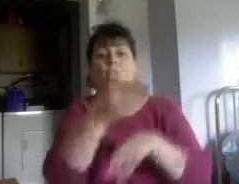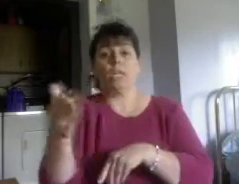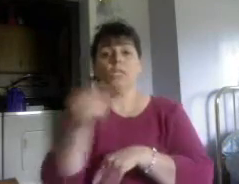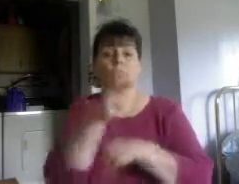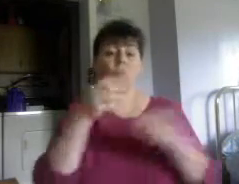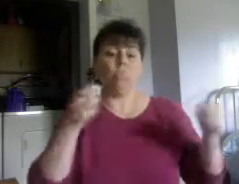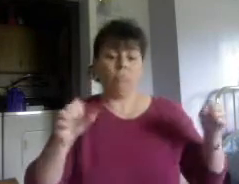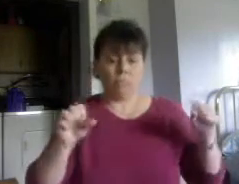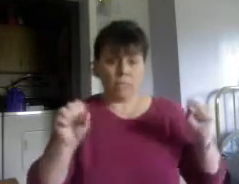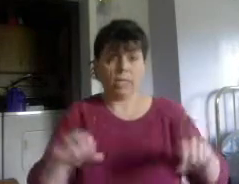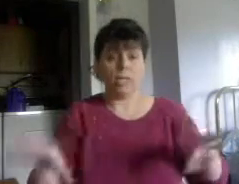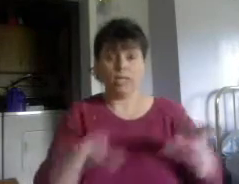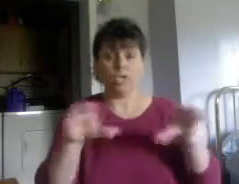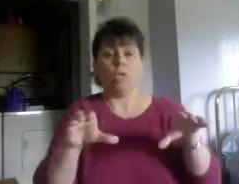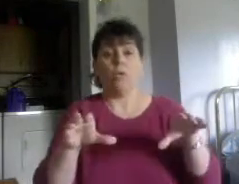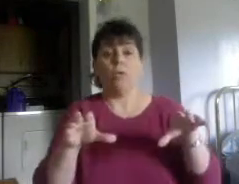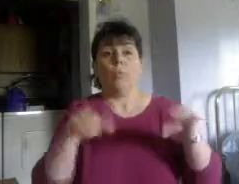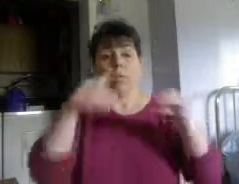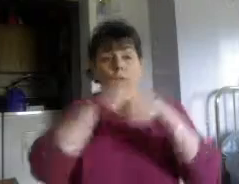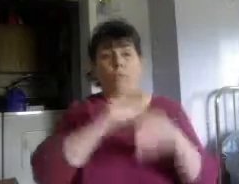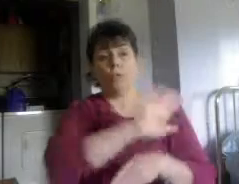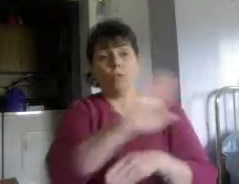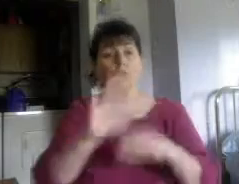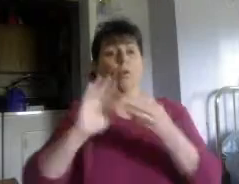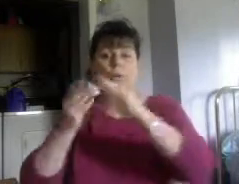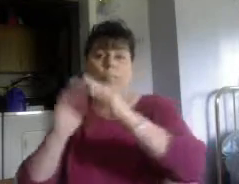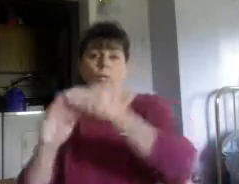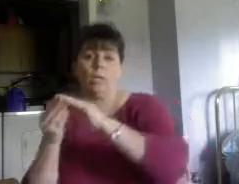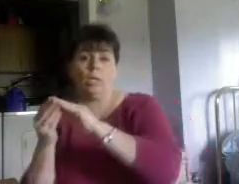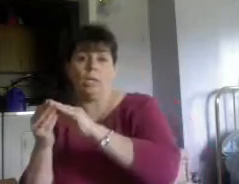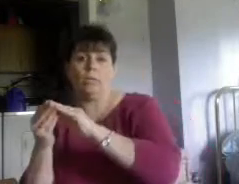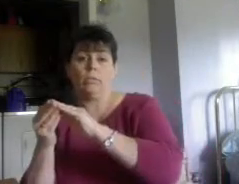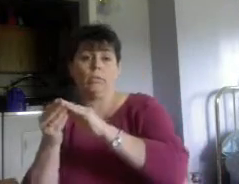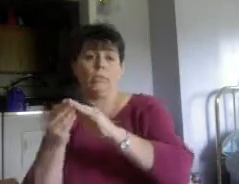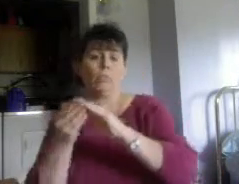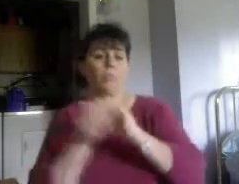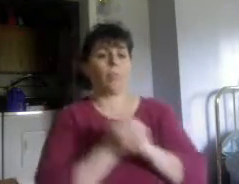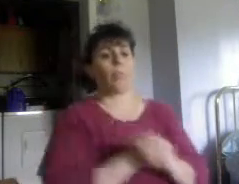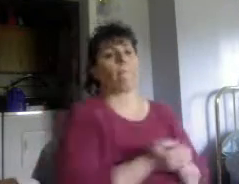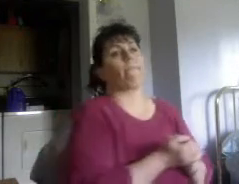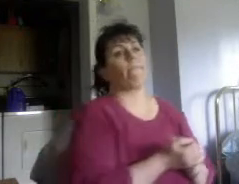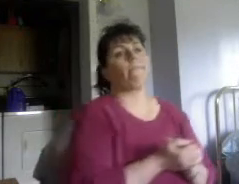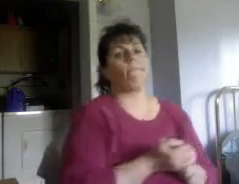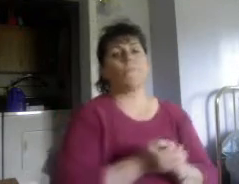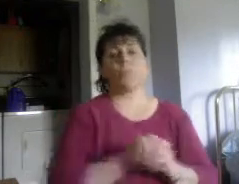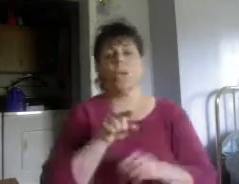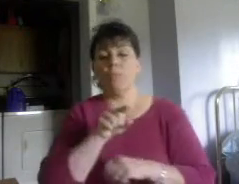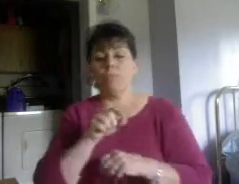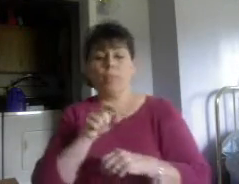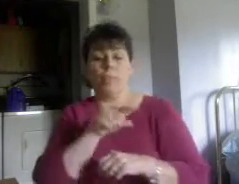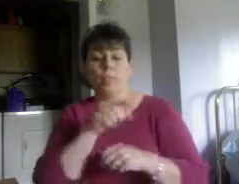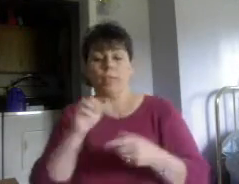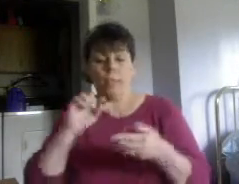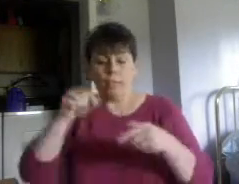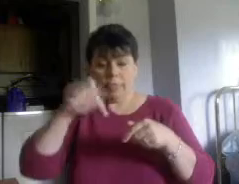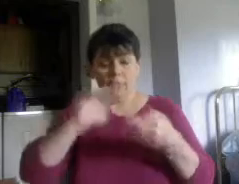communities. Also, it's important to keep in mind that these exercises can transfer to any ethnic group. But I'd also like to talk first